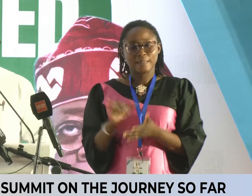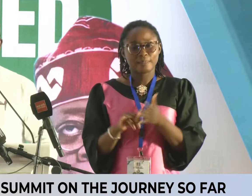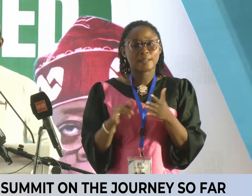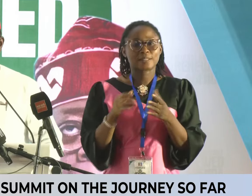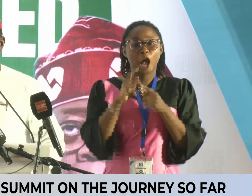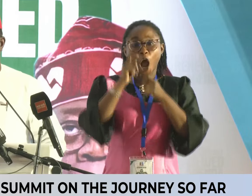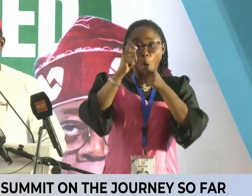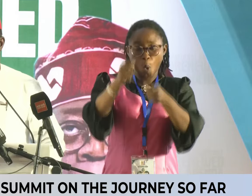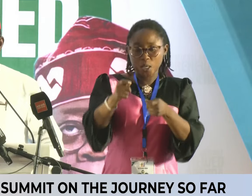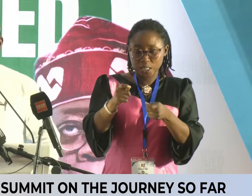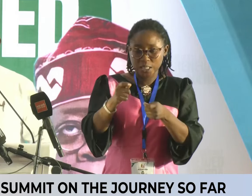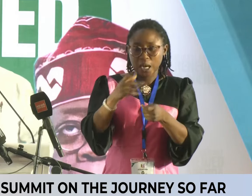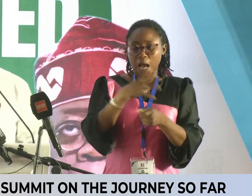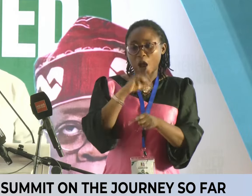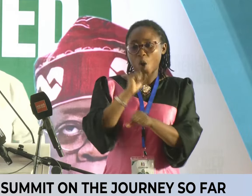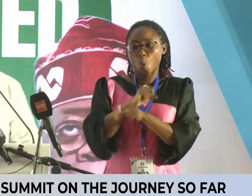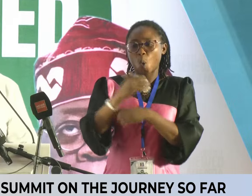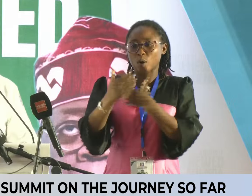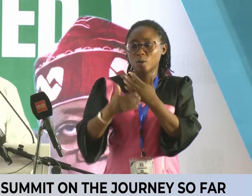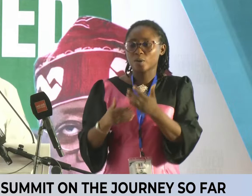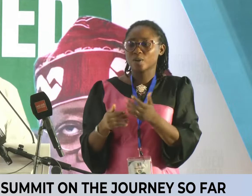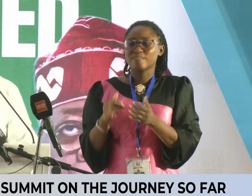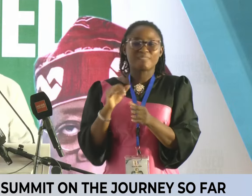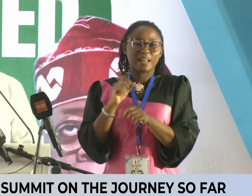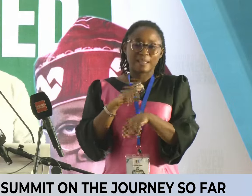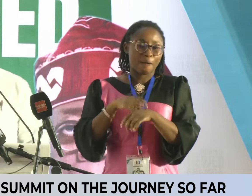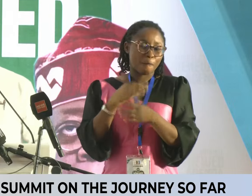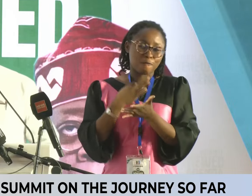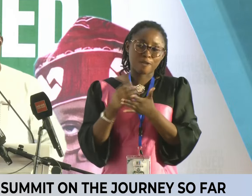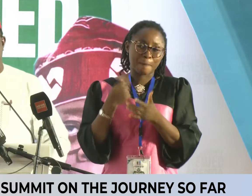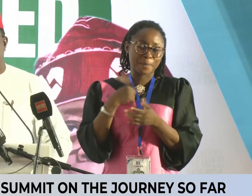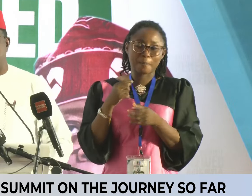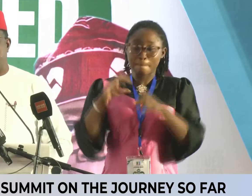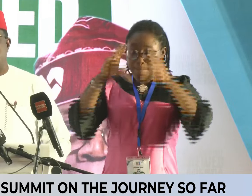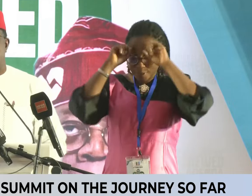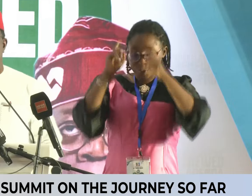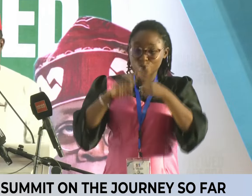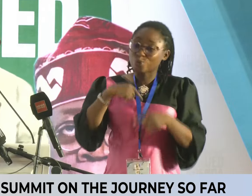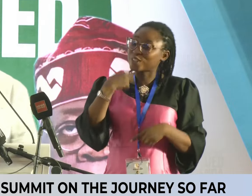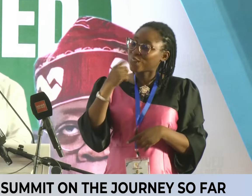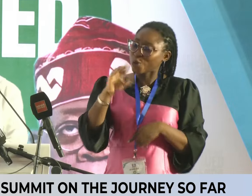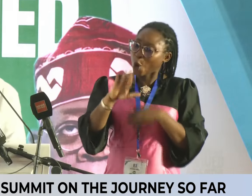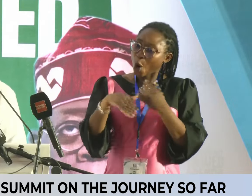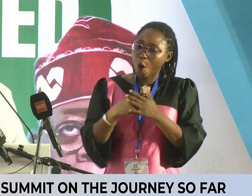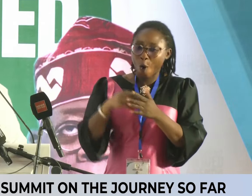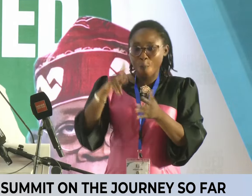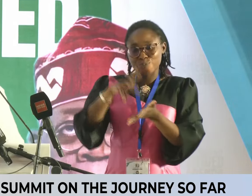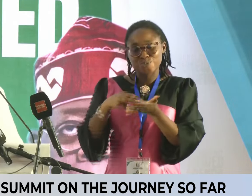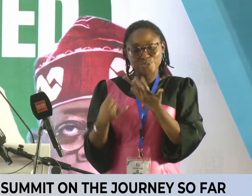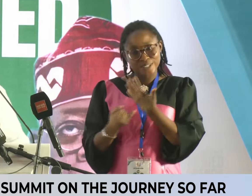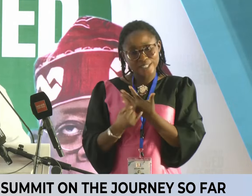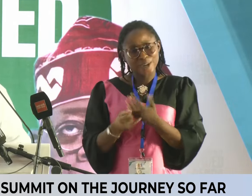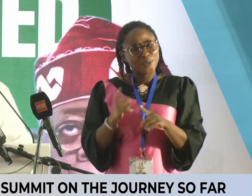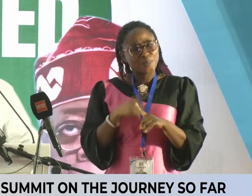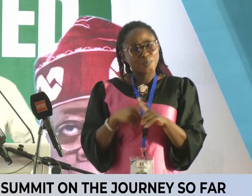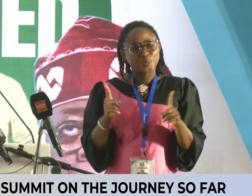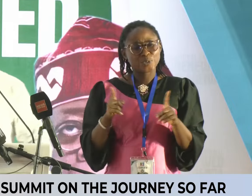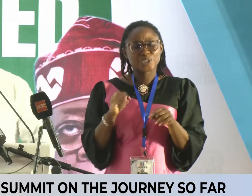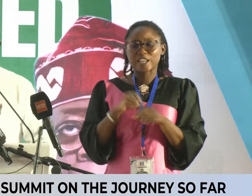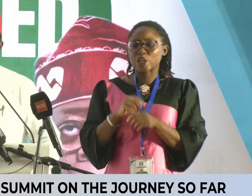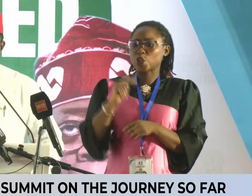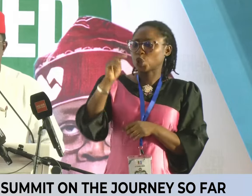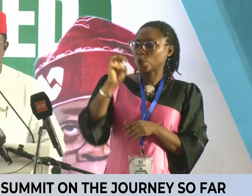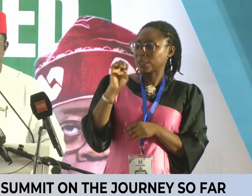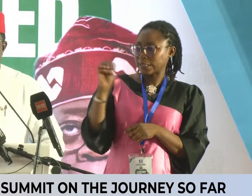been awarded, and work is ongoing. Time will fail me, Mr. President, to tell you all the projects that are there. But you get to the